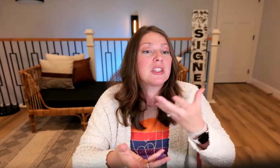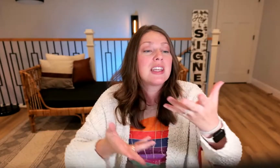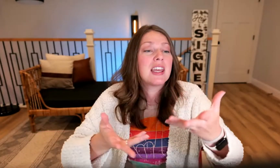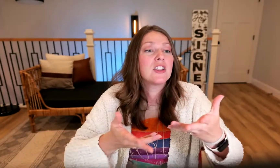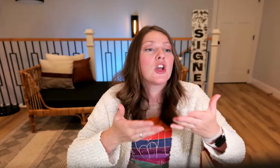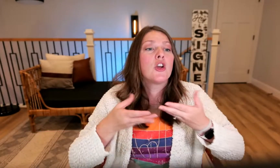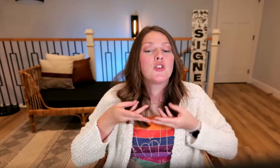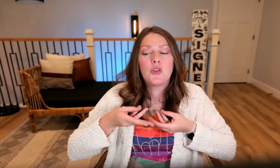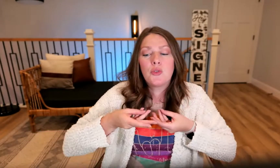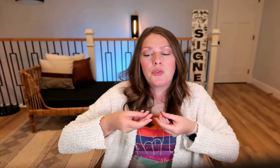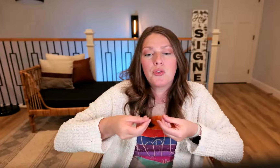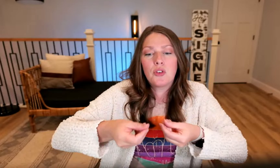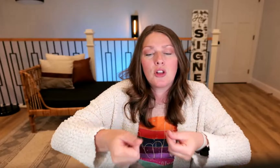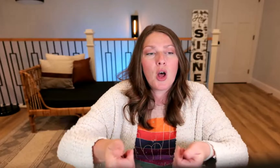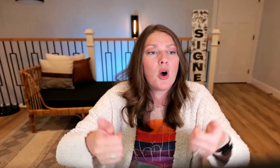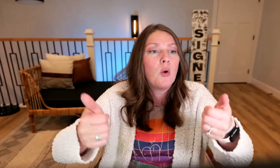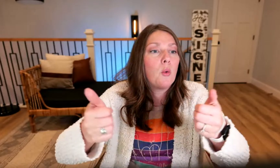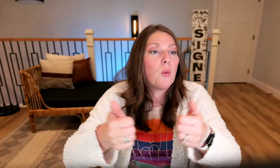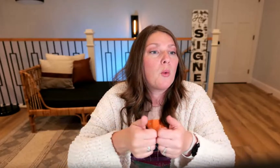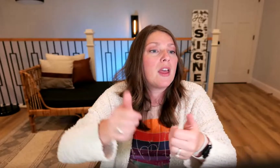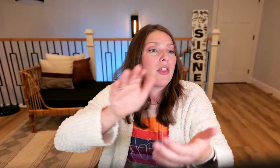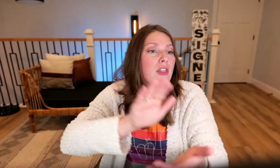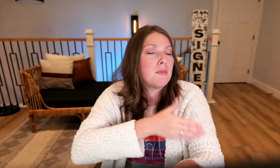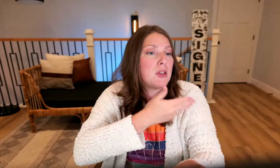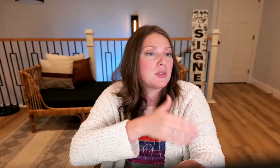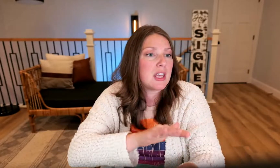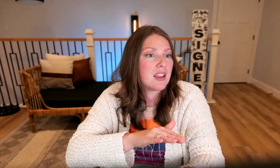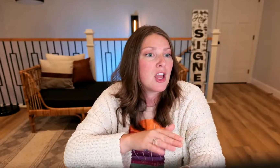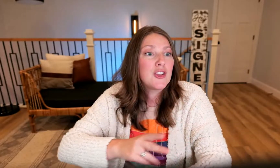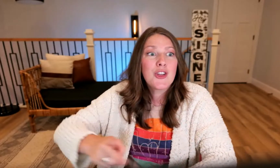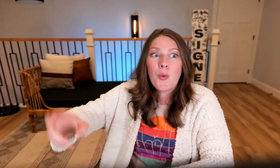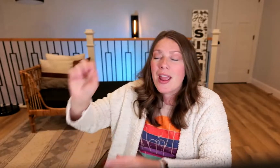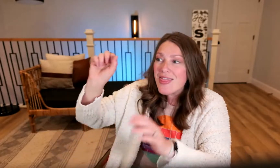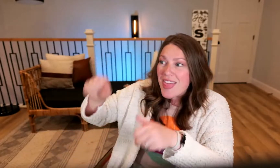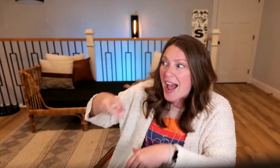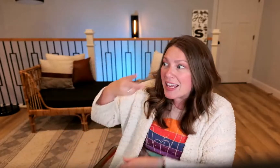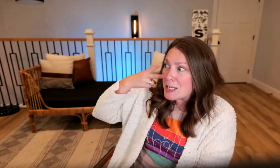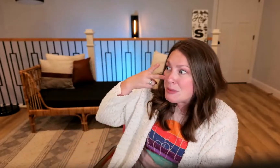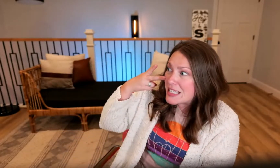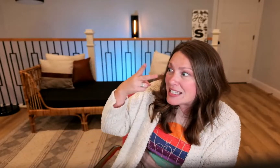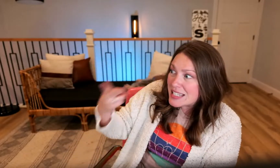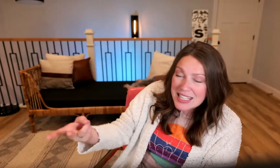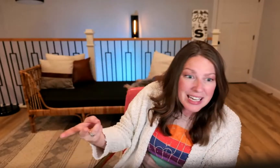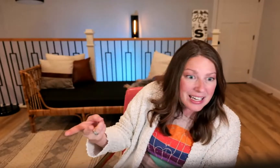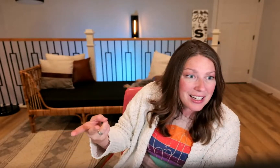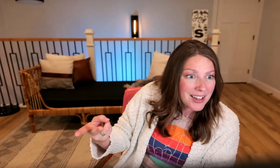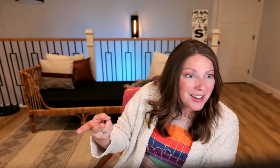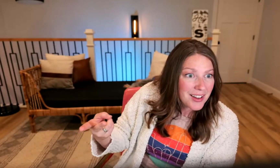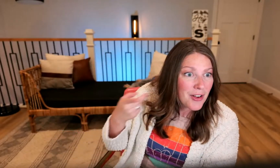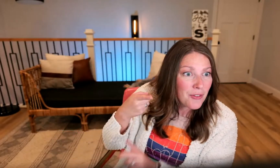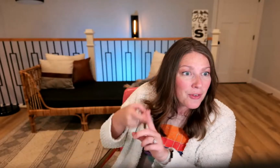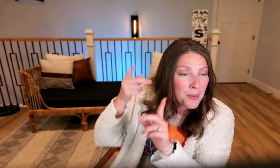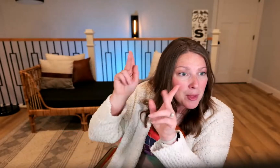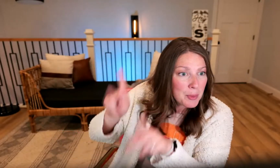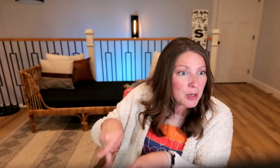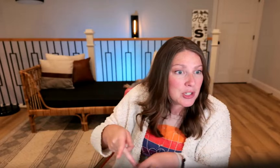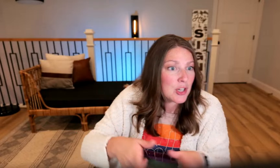producing it to flow with the music. So that can be seen from the person